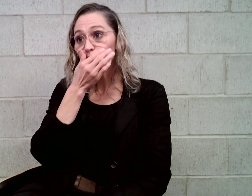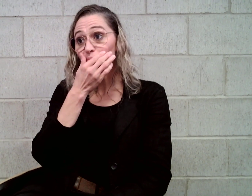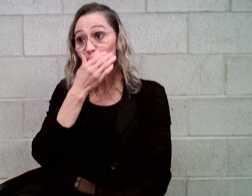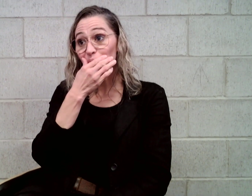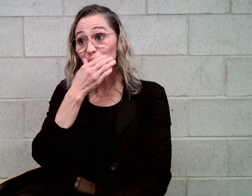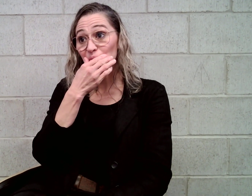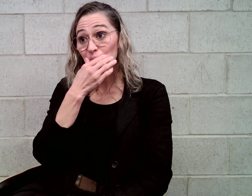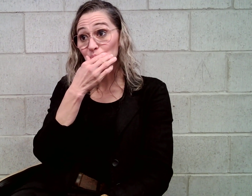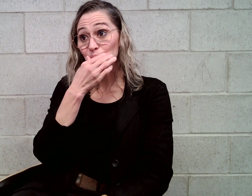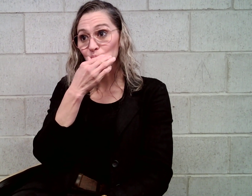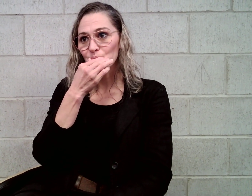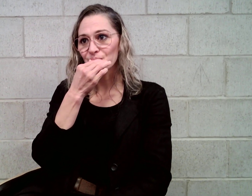filming.